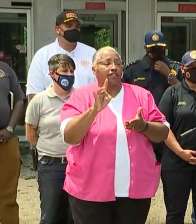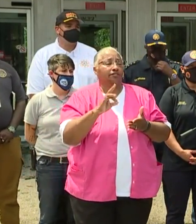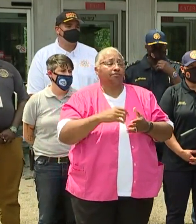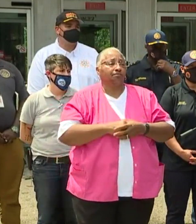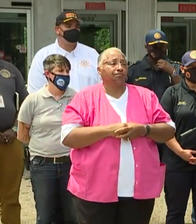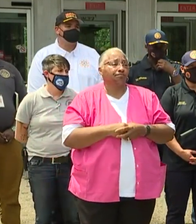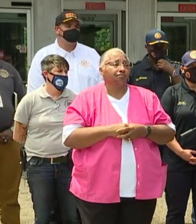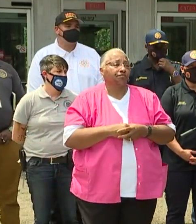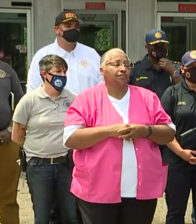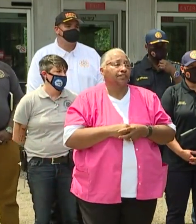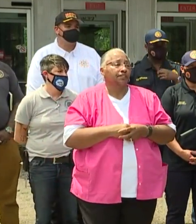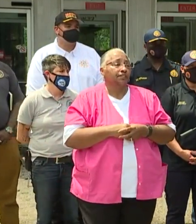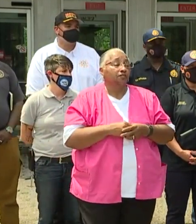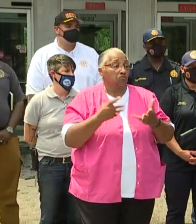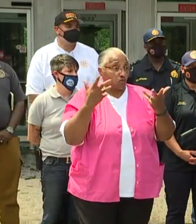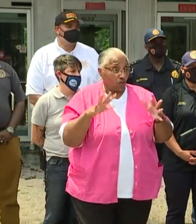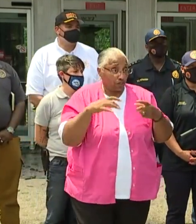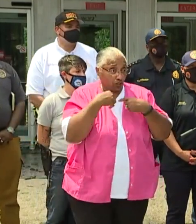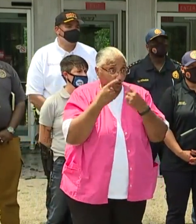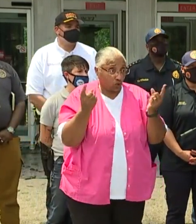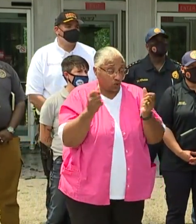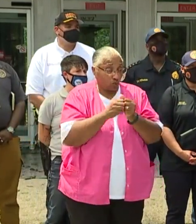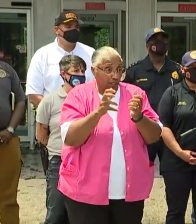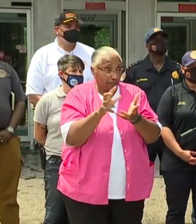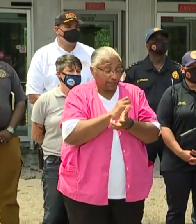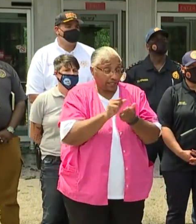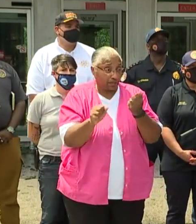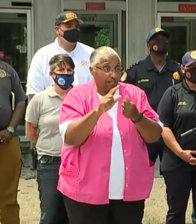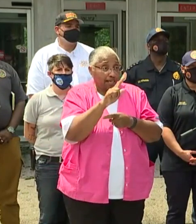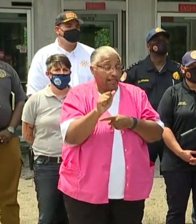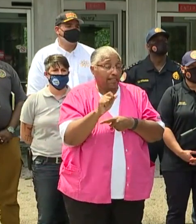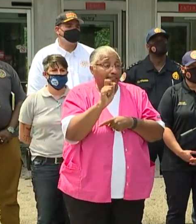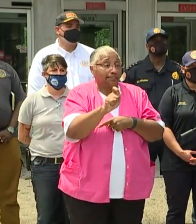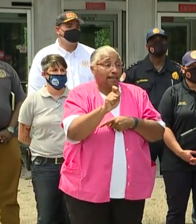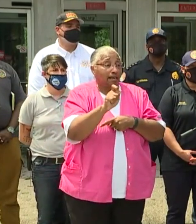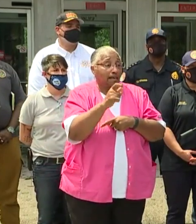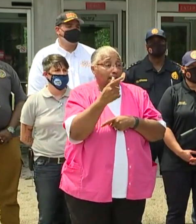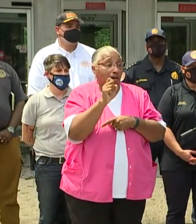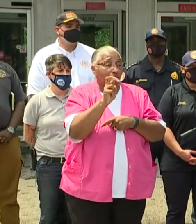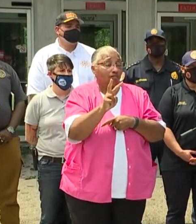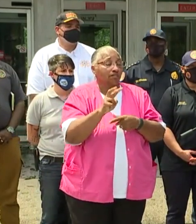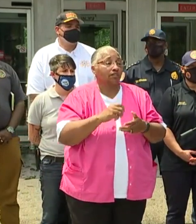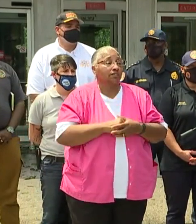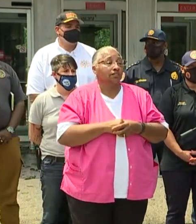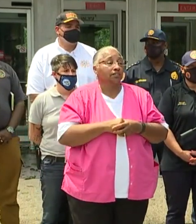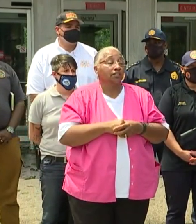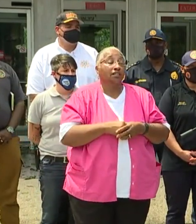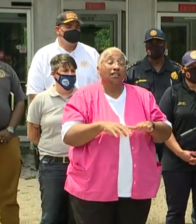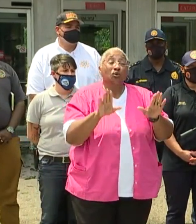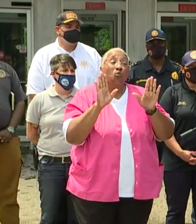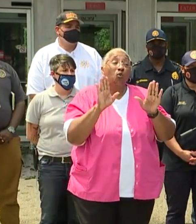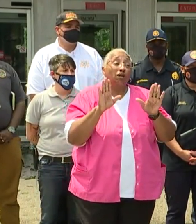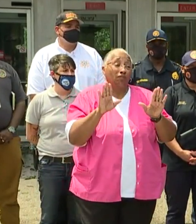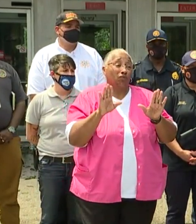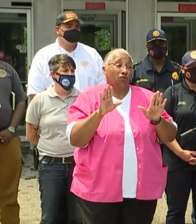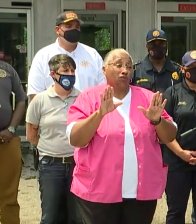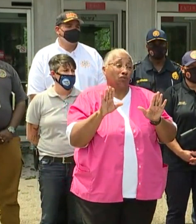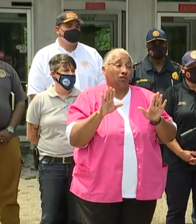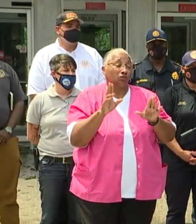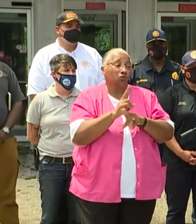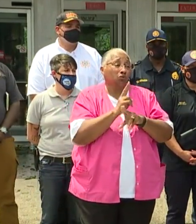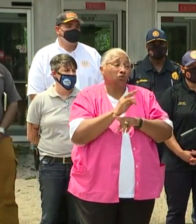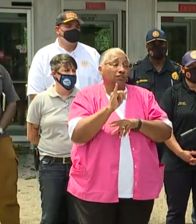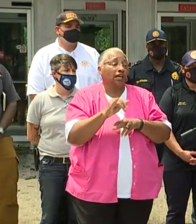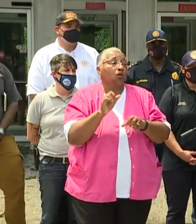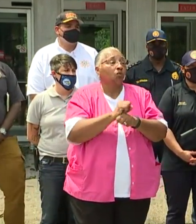504-658-2558. As I mentioned, with the damage.la.gov, which I cannot say, it's just a terrific resource. We're working with our state and